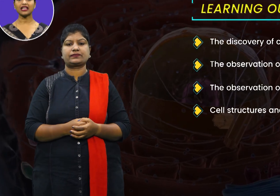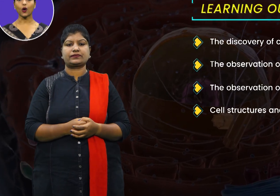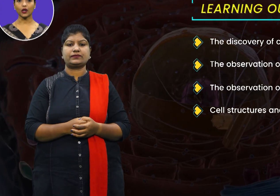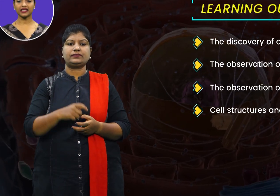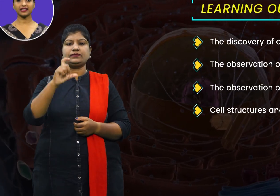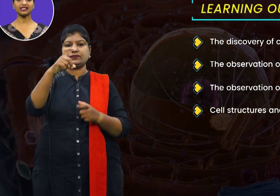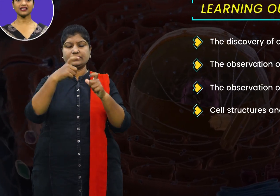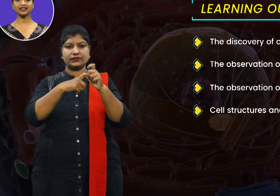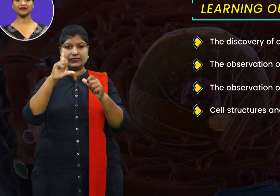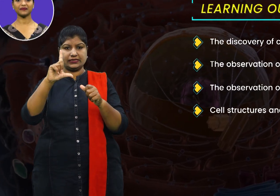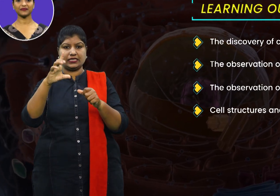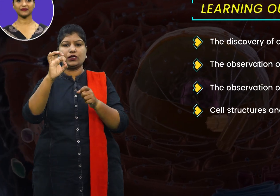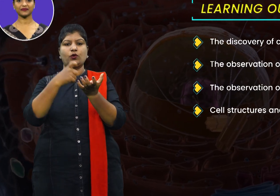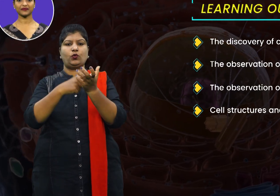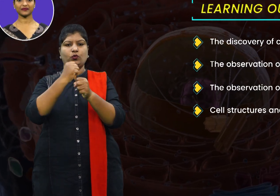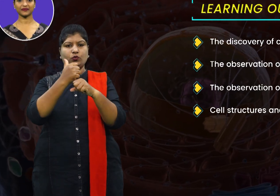and cell organelles,